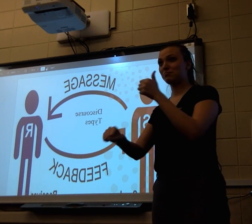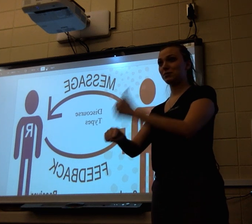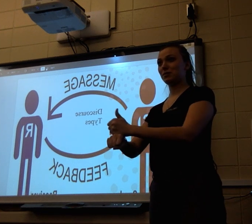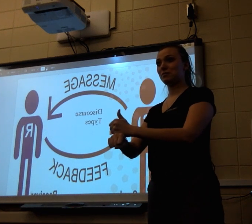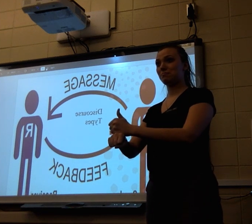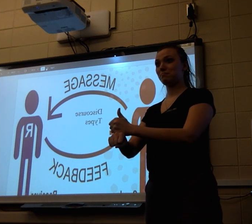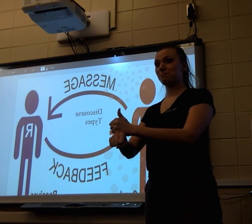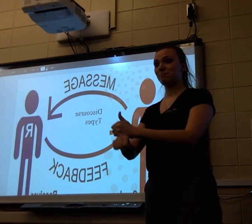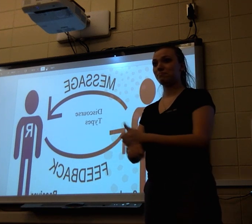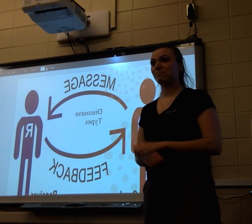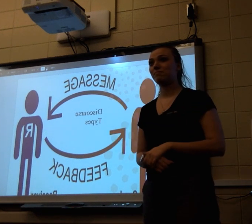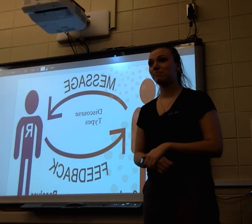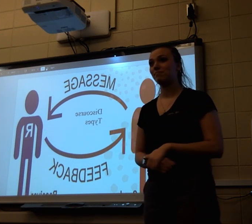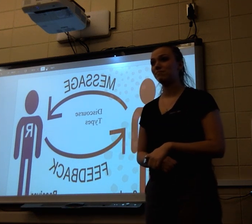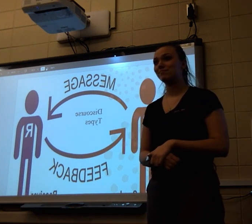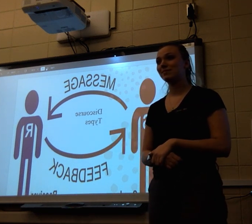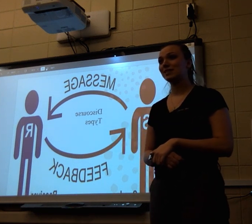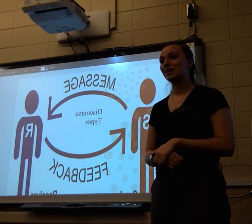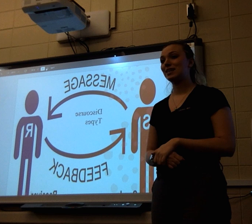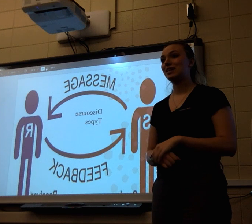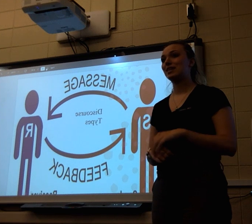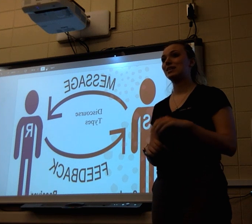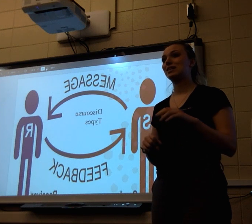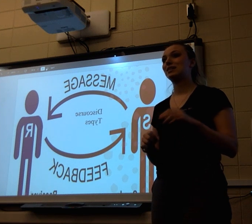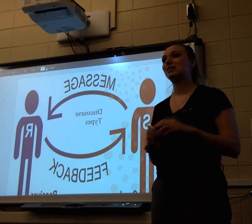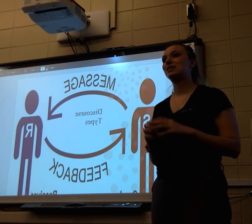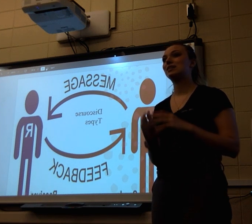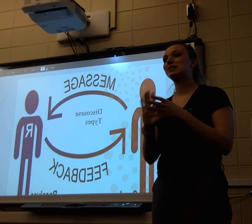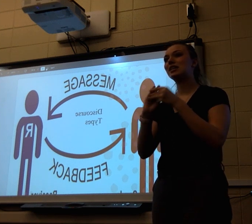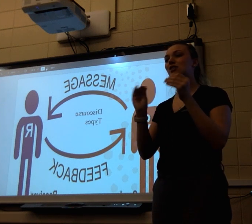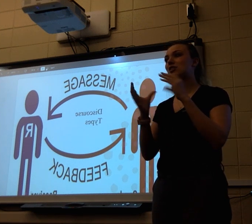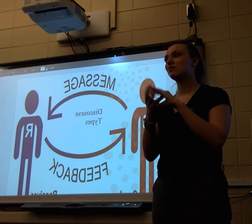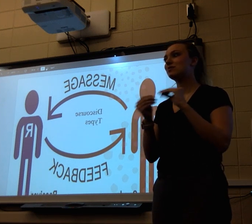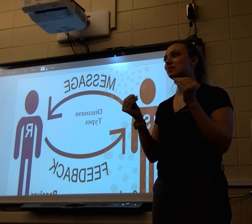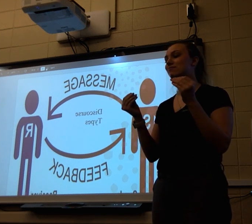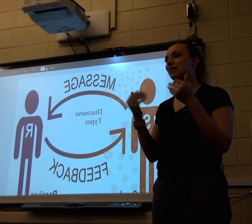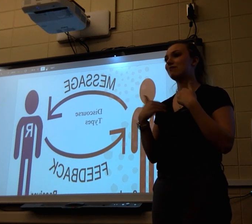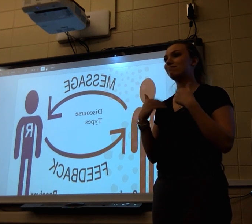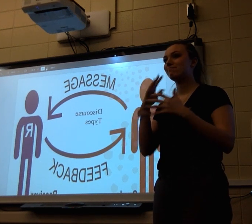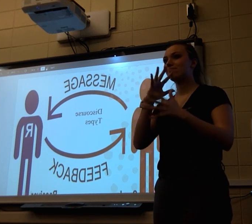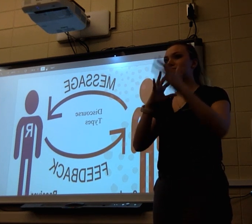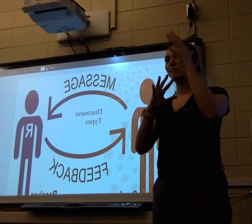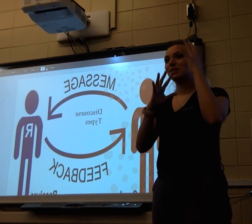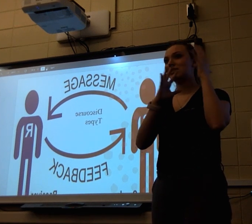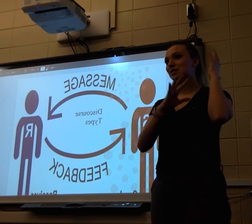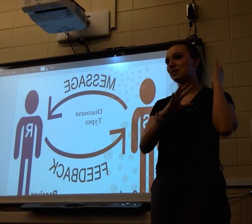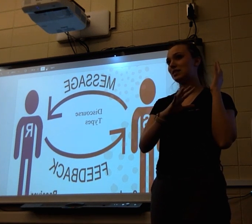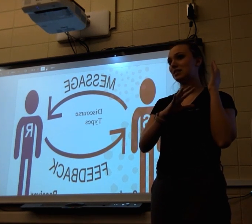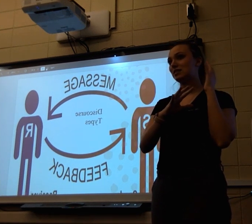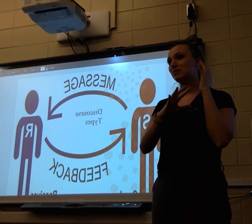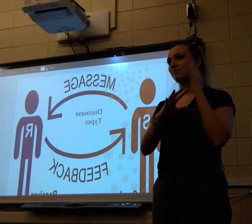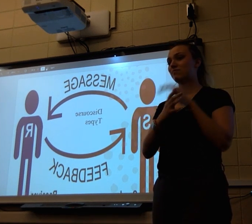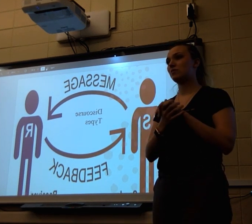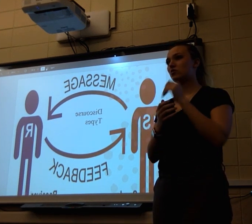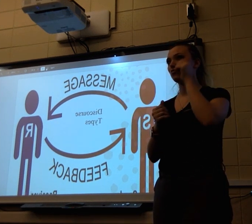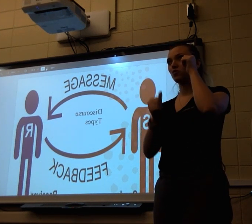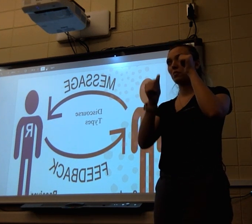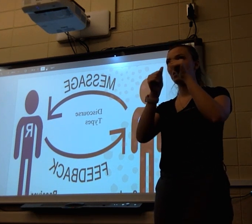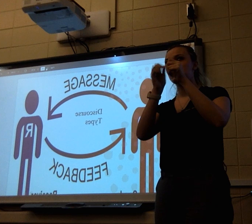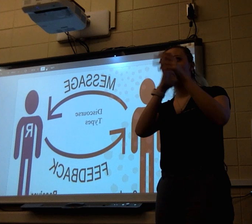tend to have a lot of flashbacks in it. And so if you're looking at your packet right now, like I see him doing, in your blue packet for discourse mapping,